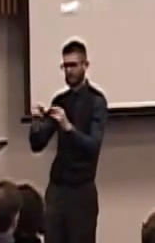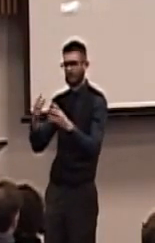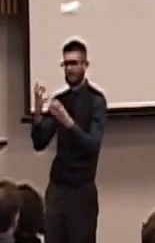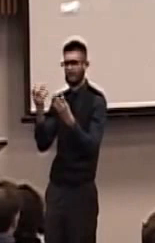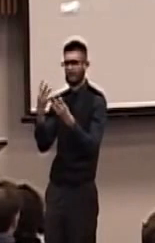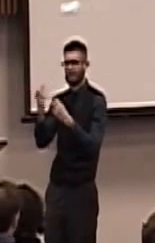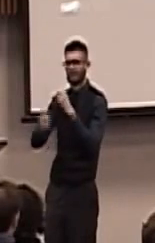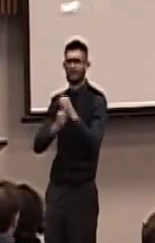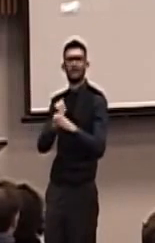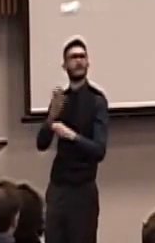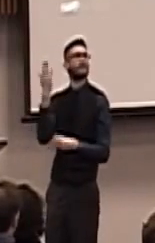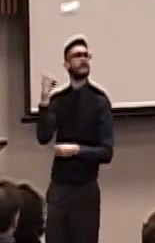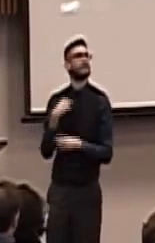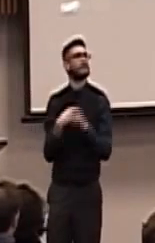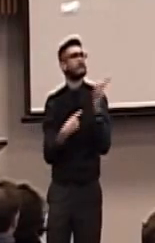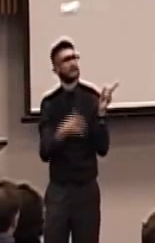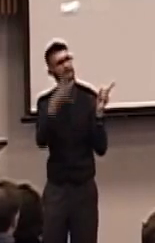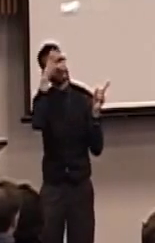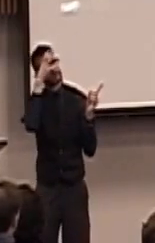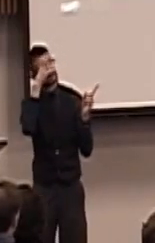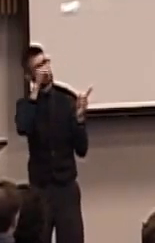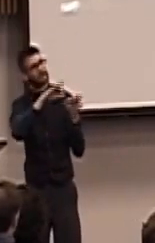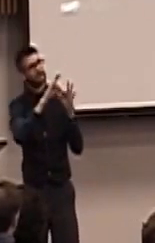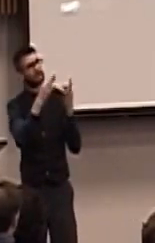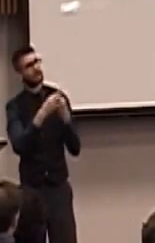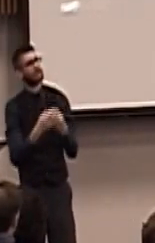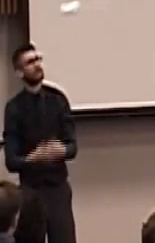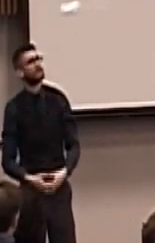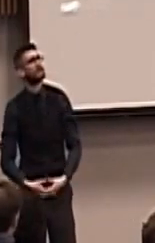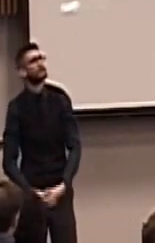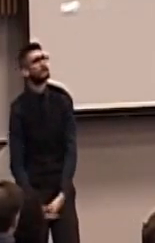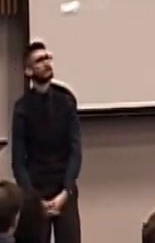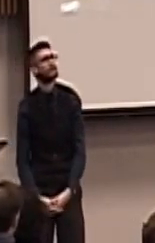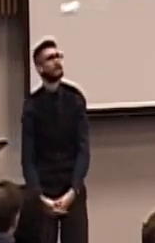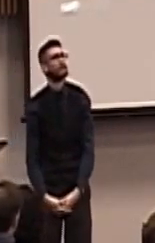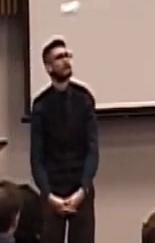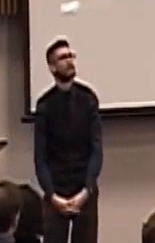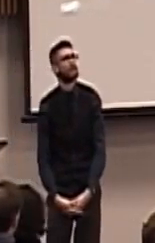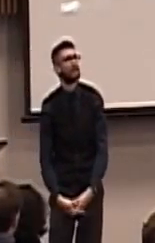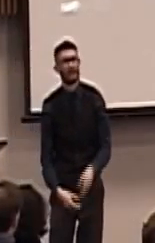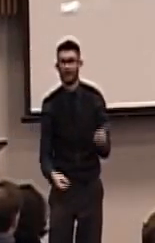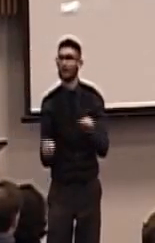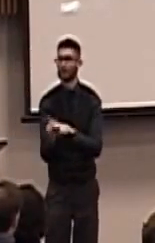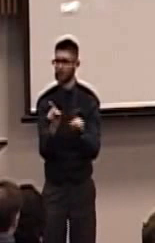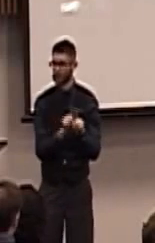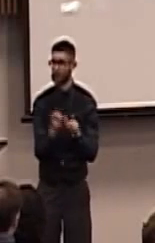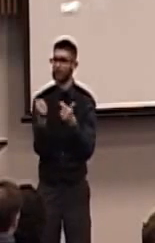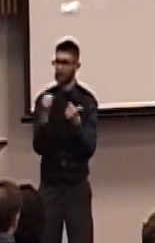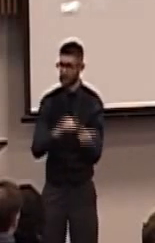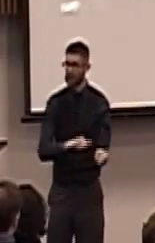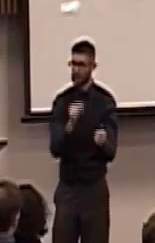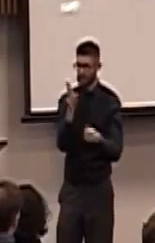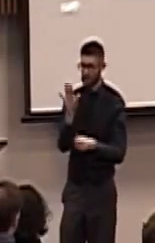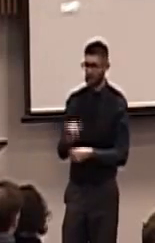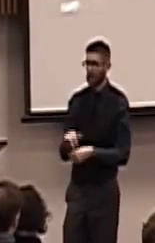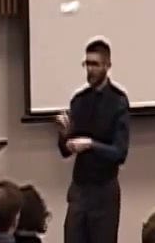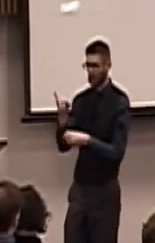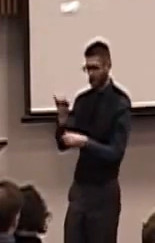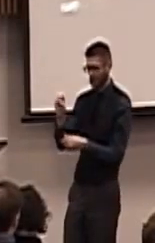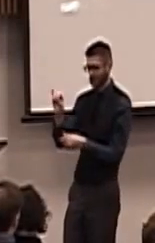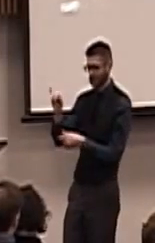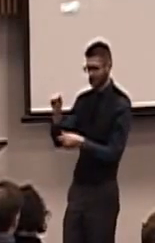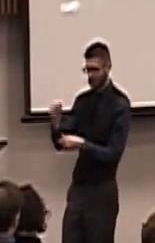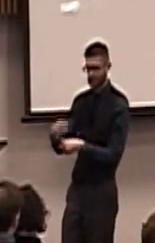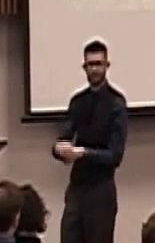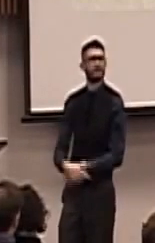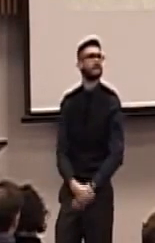This is the father of this family that we were. And this man was also baptized by Isaiah in Kidiandongo refugee camp.